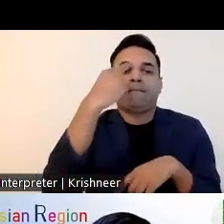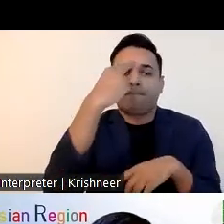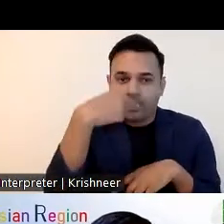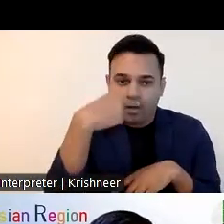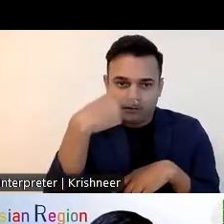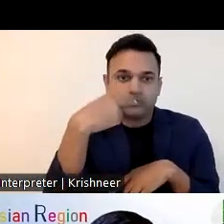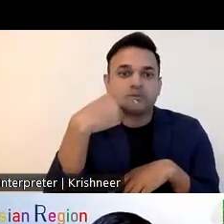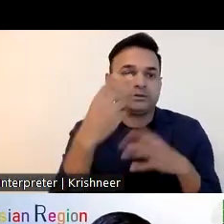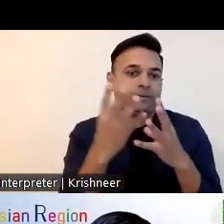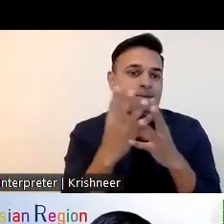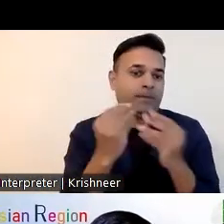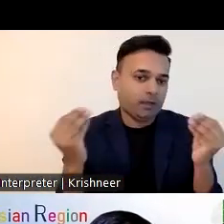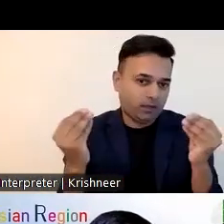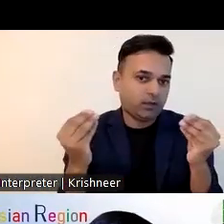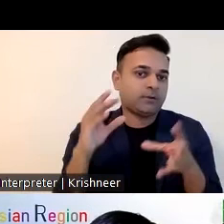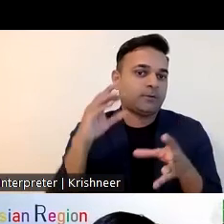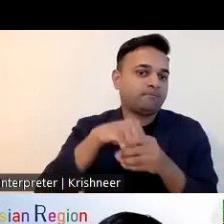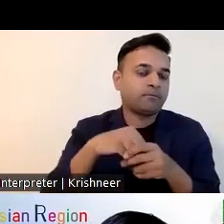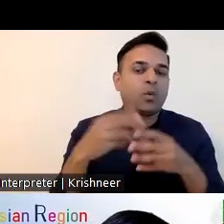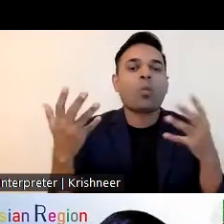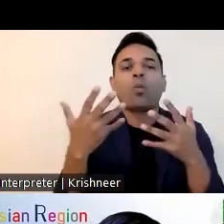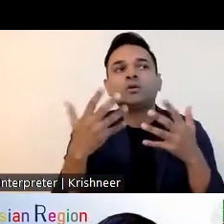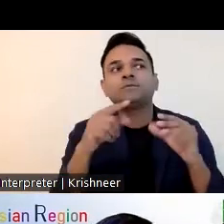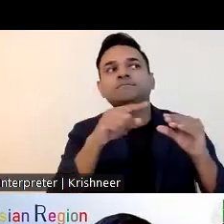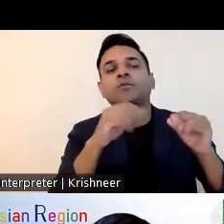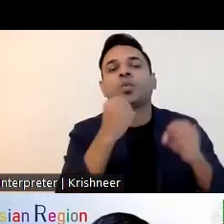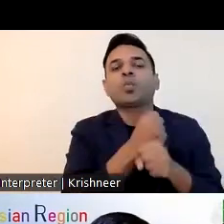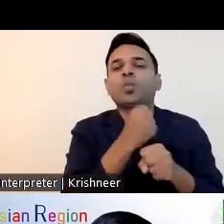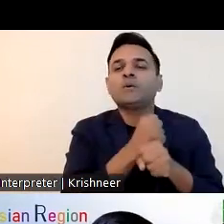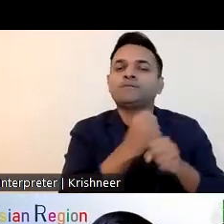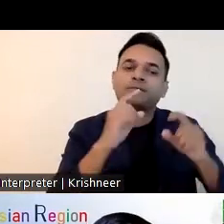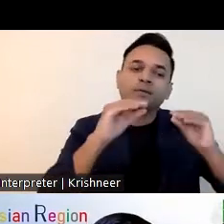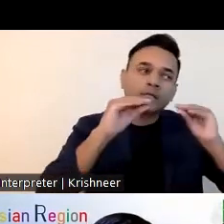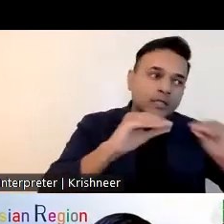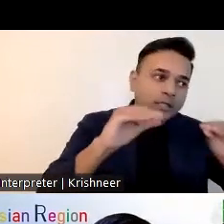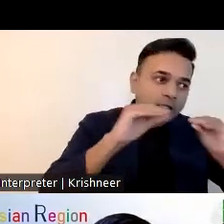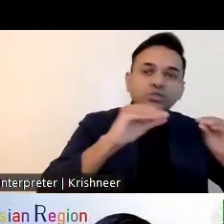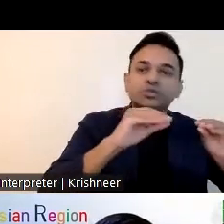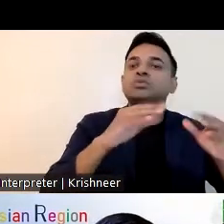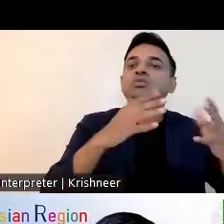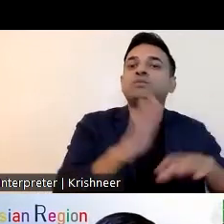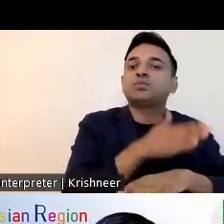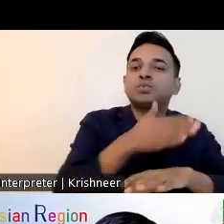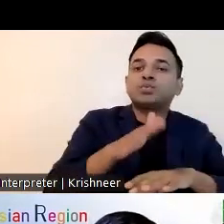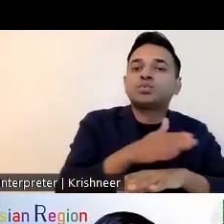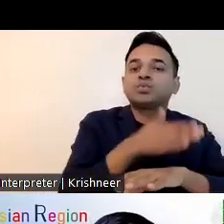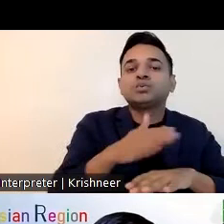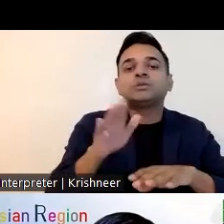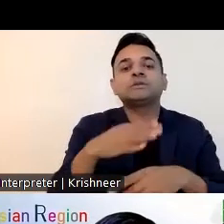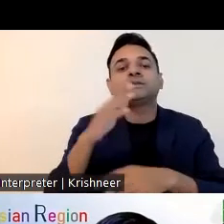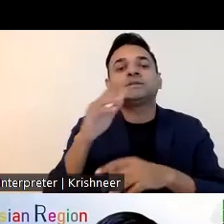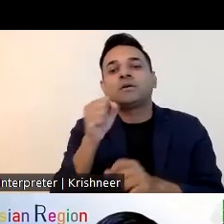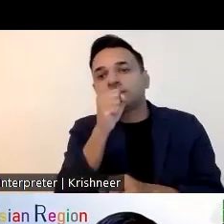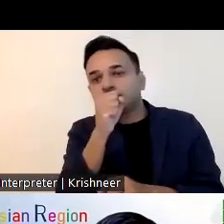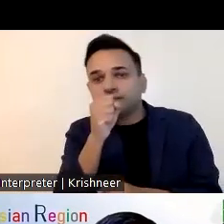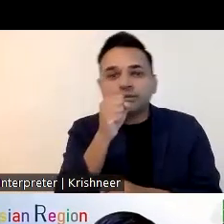as a waiter in hotel, restaurant, and factory industries. And besides that, persons with disability, physical disabilities